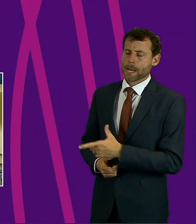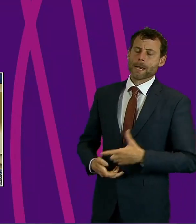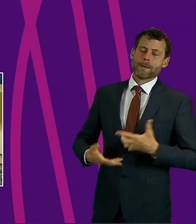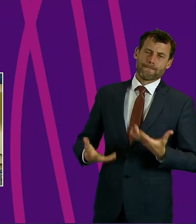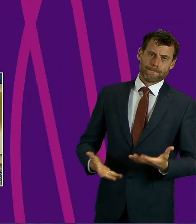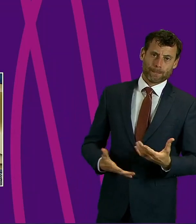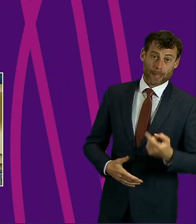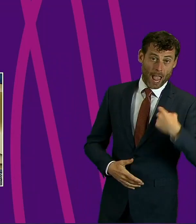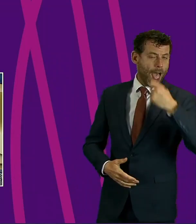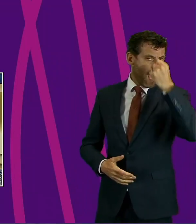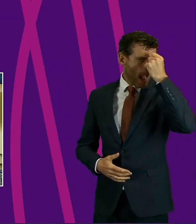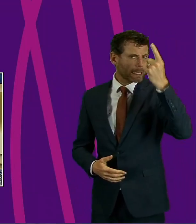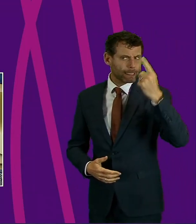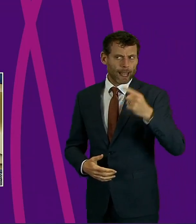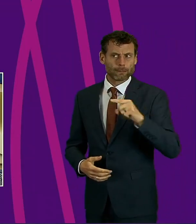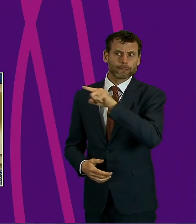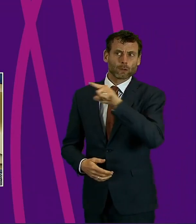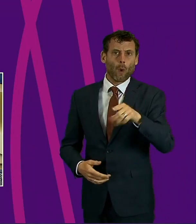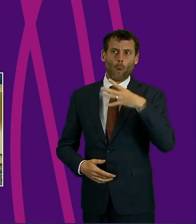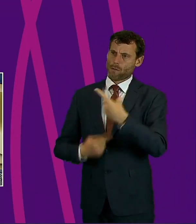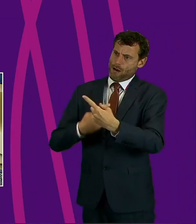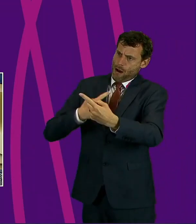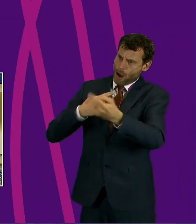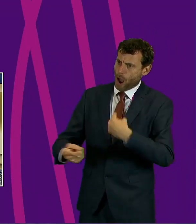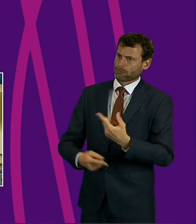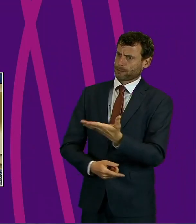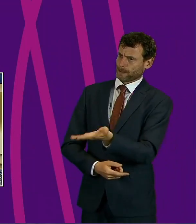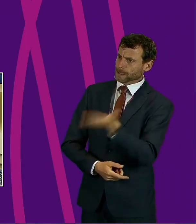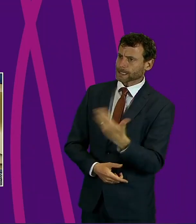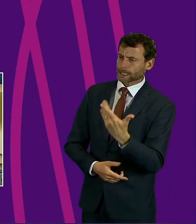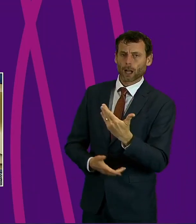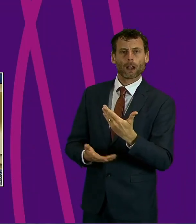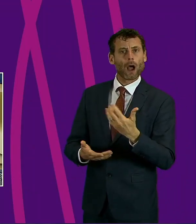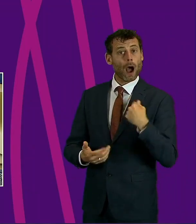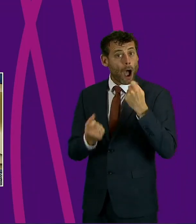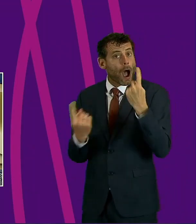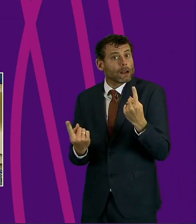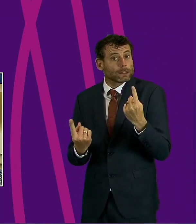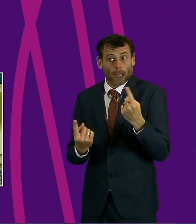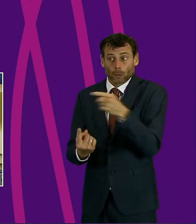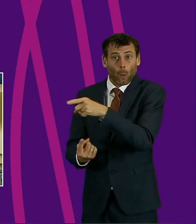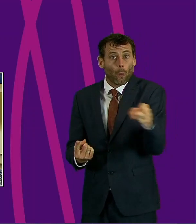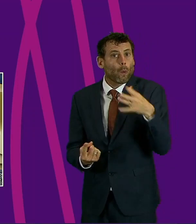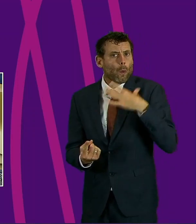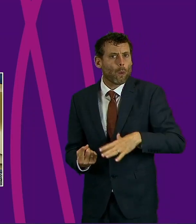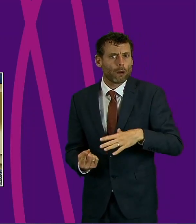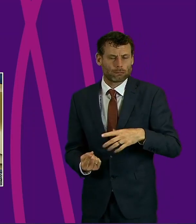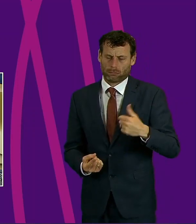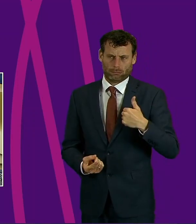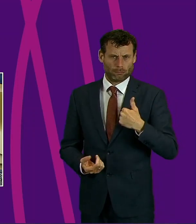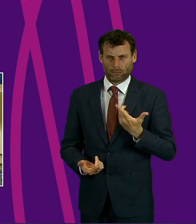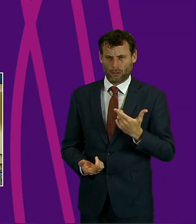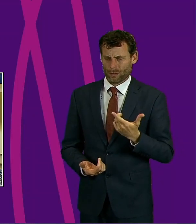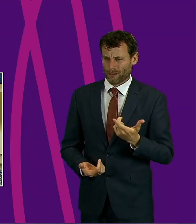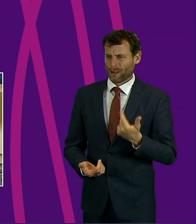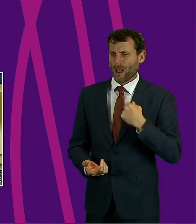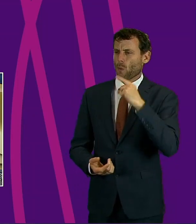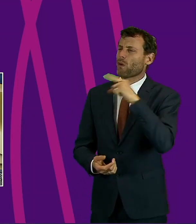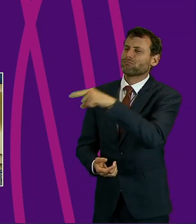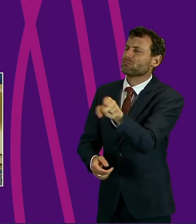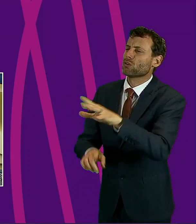Well, I do understand the importance of rapid answers to parliamentary questions. So I'm not for a minute going to suggest that it is not really